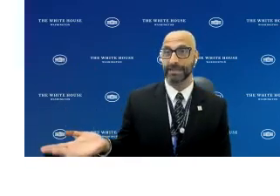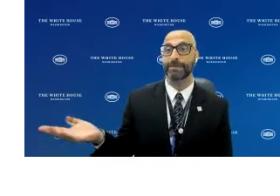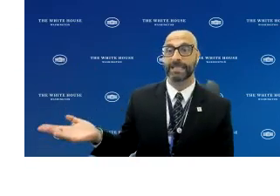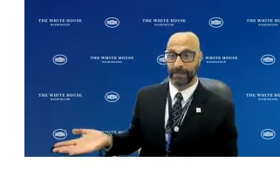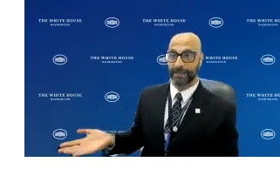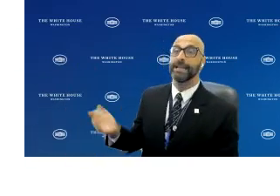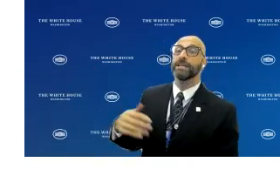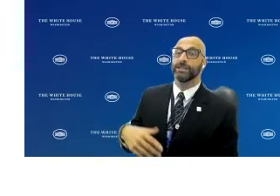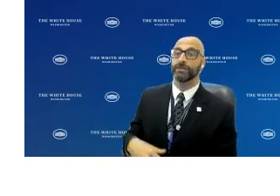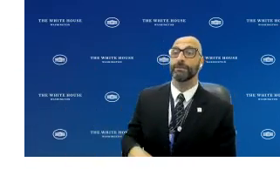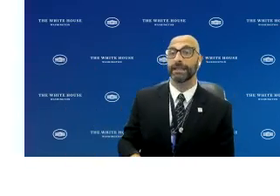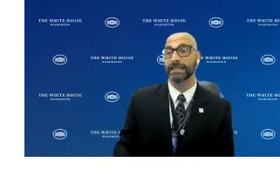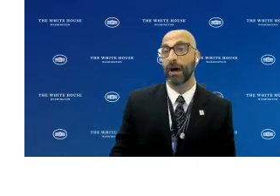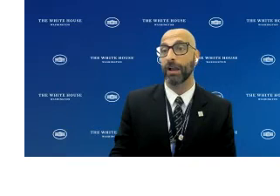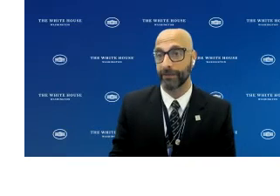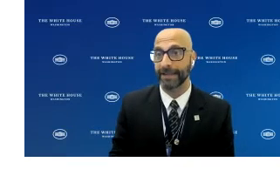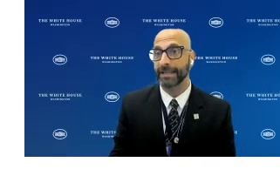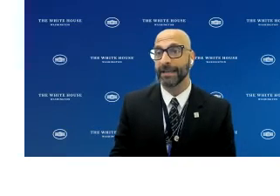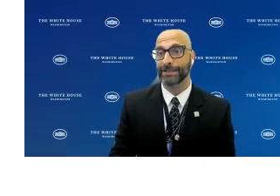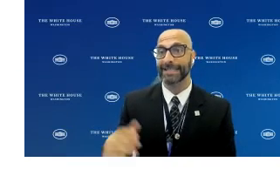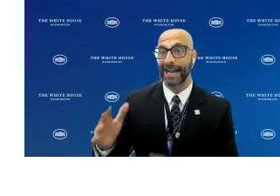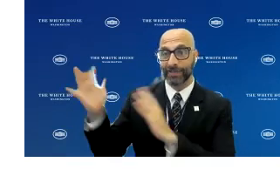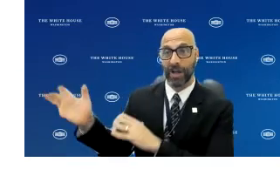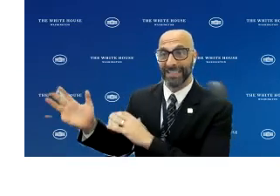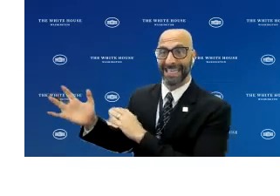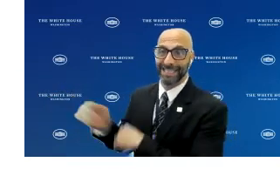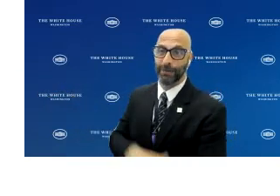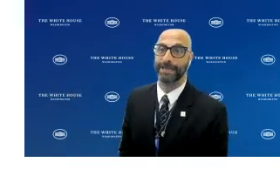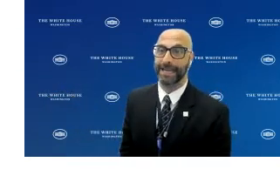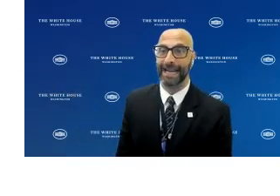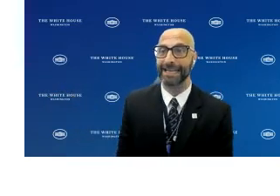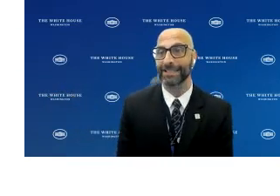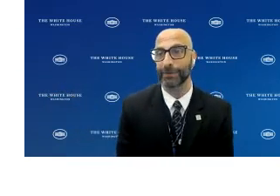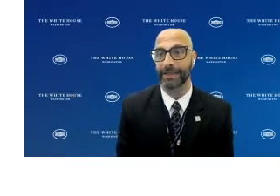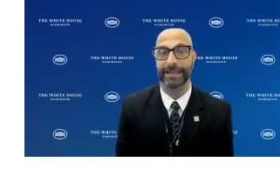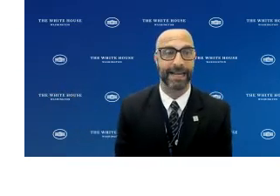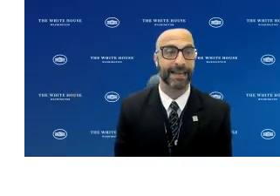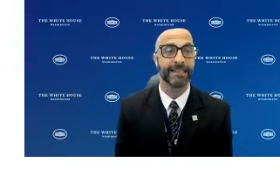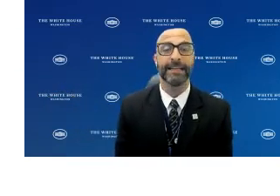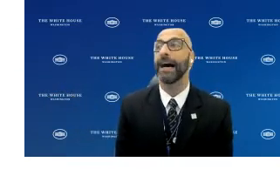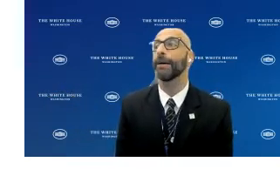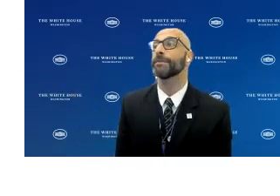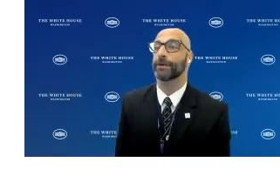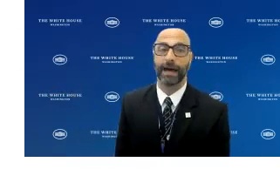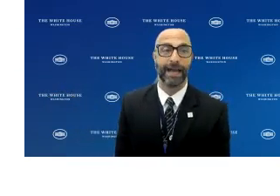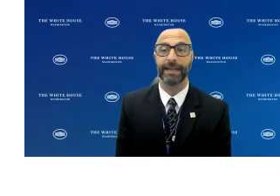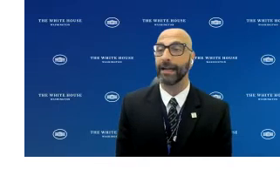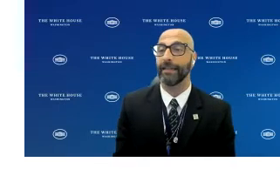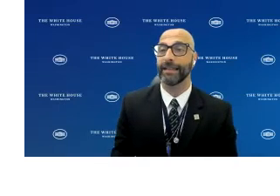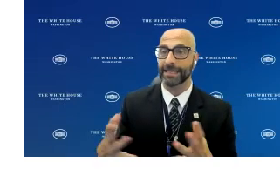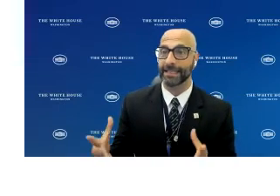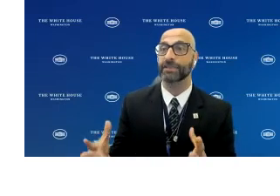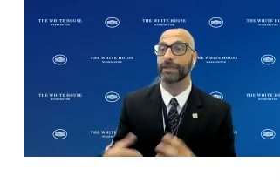and ballroom communities specifically to do some of these smaller events. So that's actually on the CDC website in guidance, so really exciting.